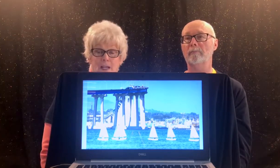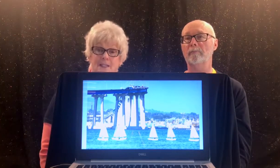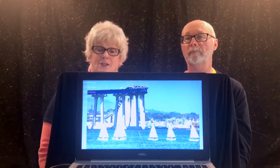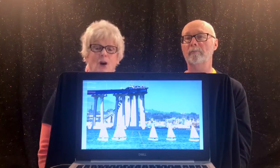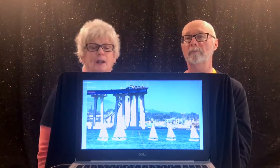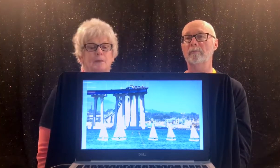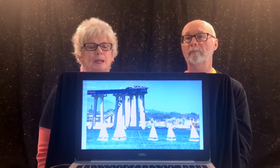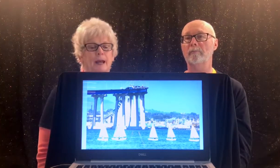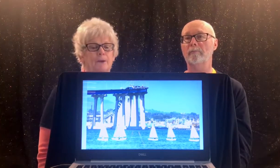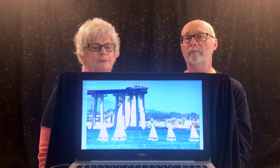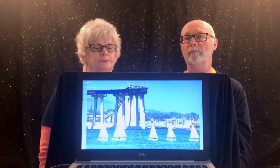to talk him down.